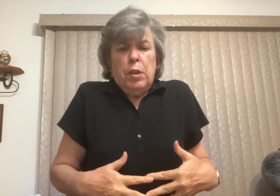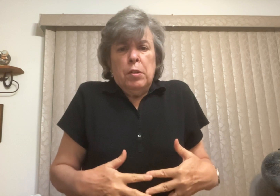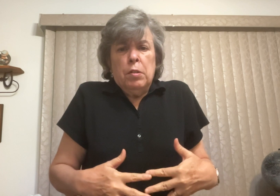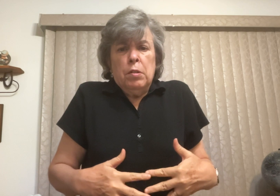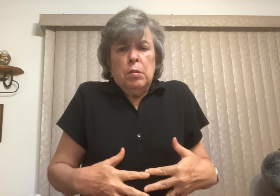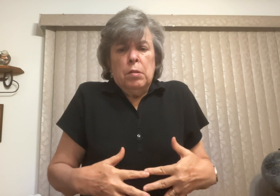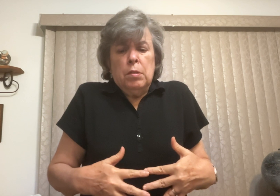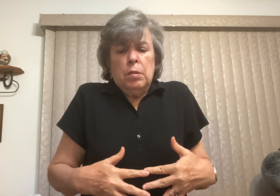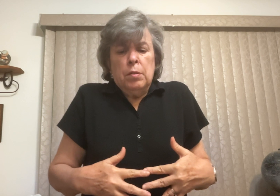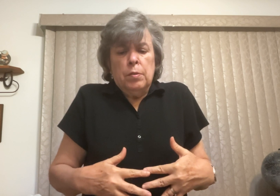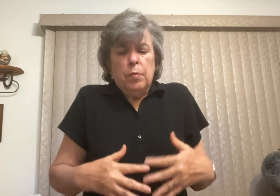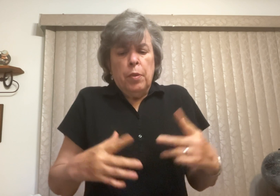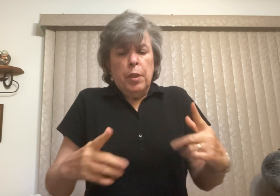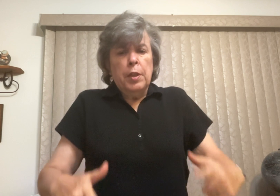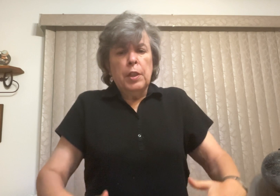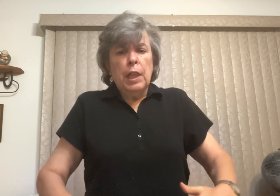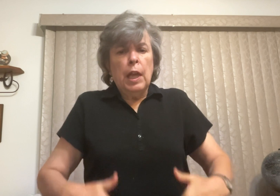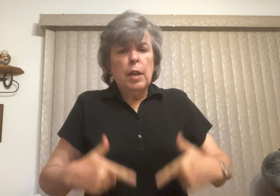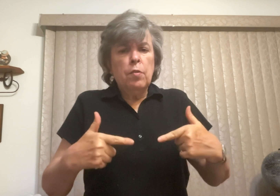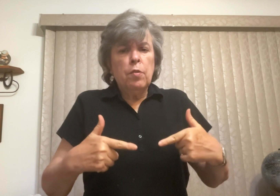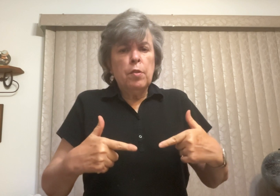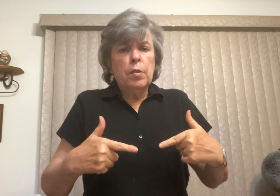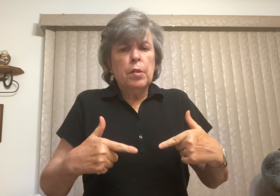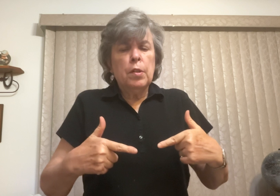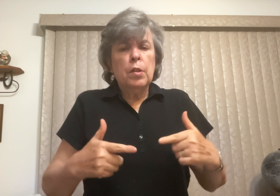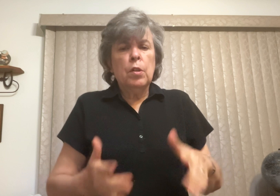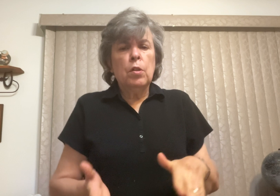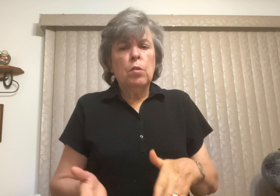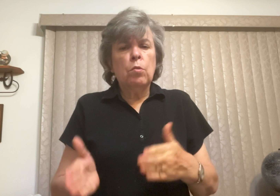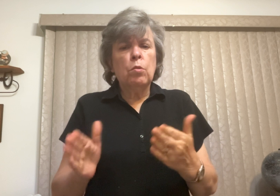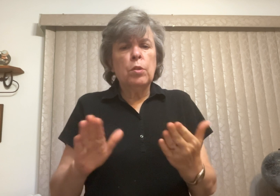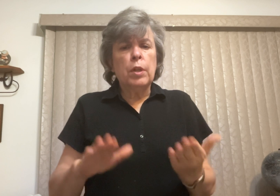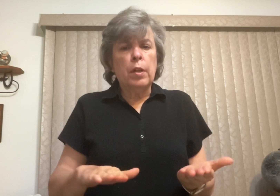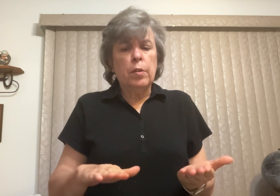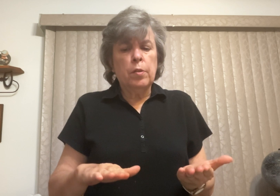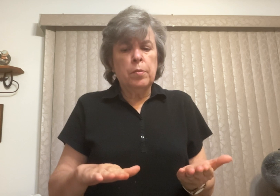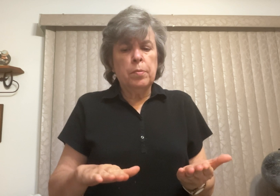fear in life or death.